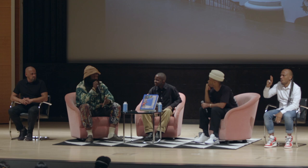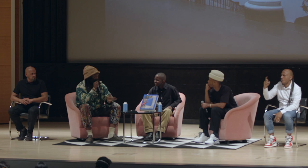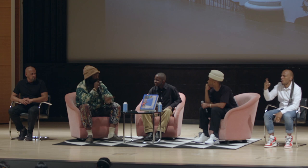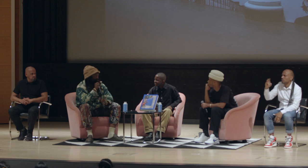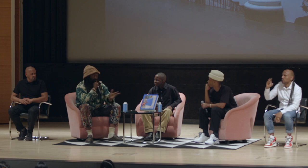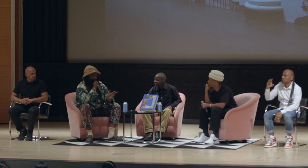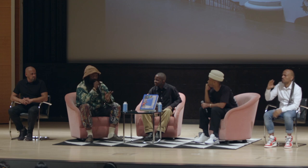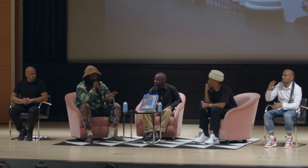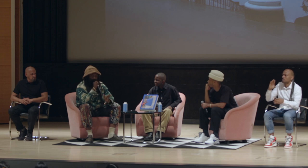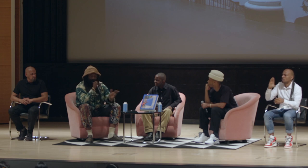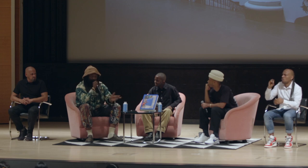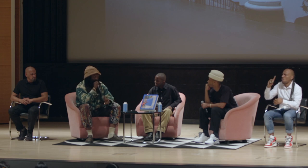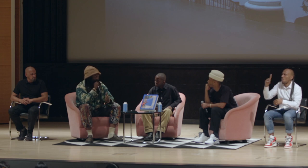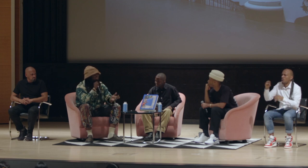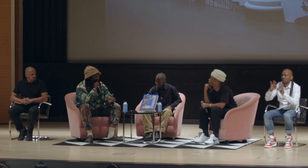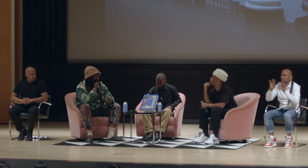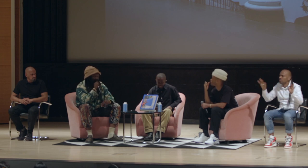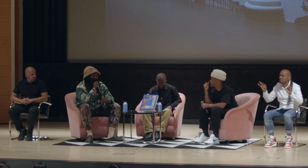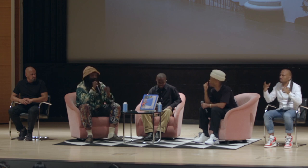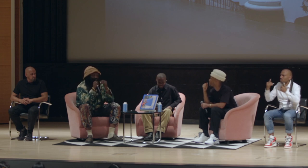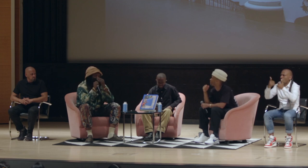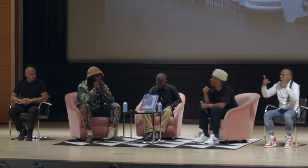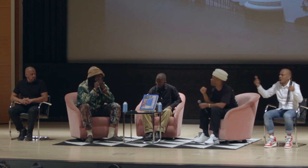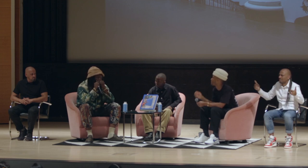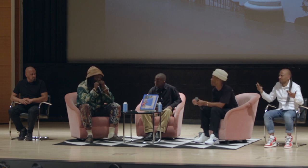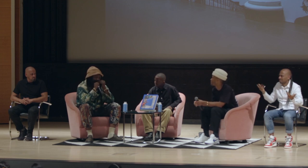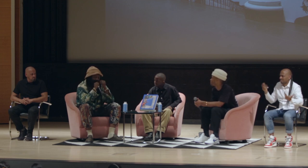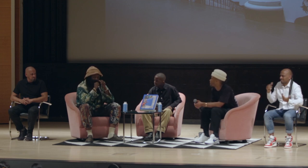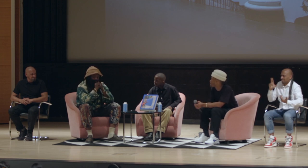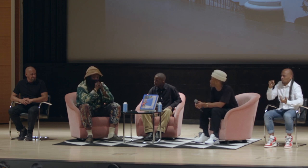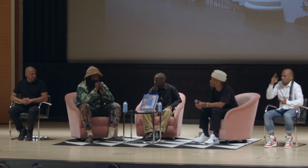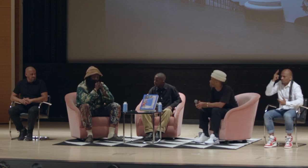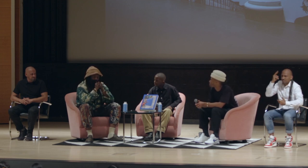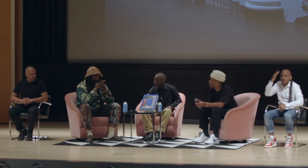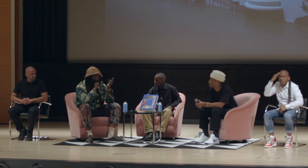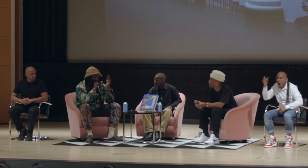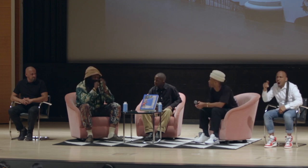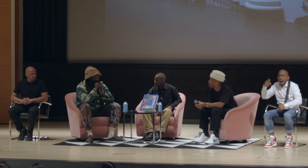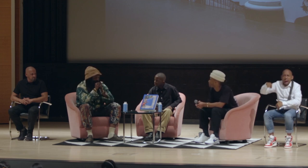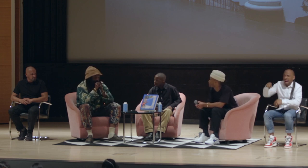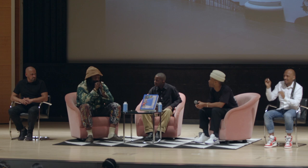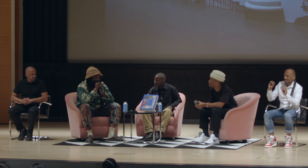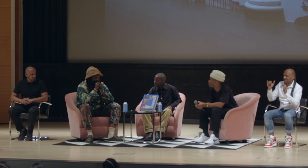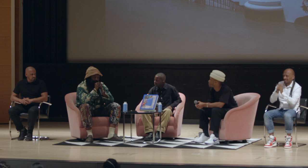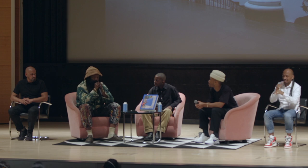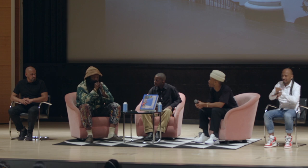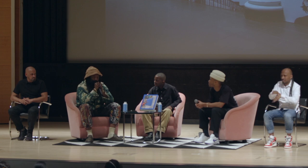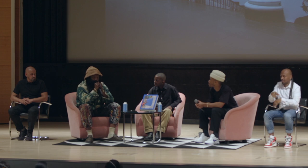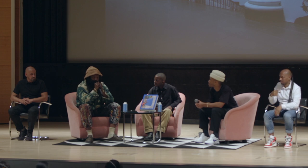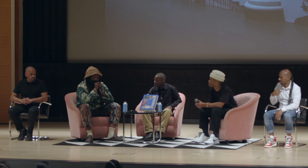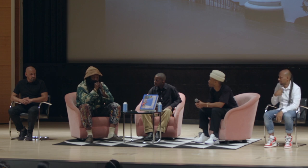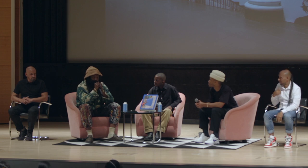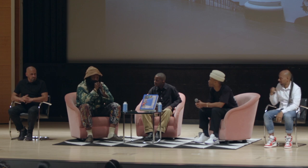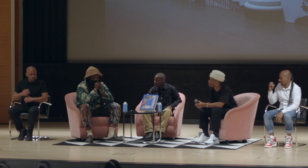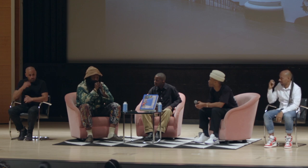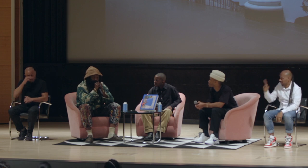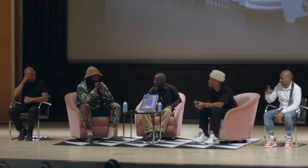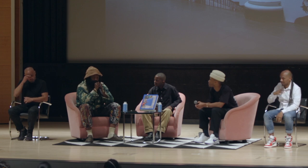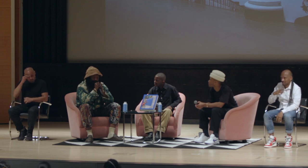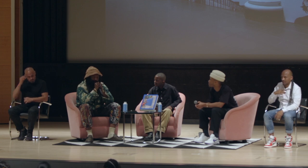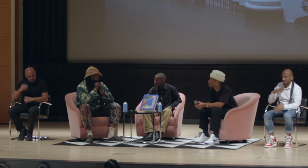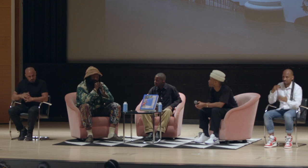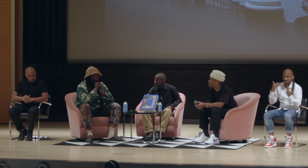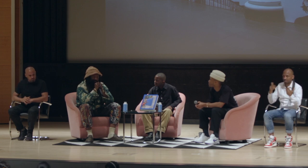Know why you need it, whatever. And then, we proceeded to do a party. And,